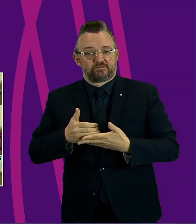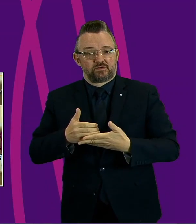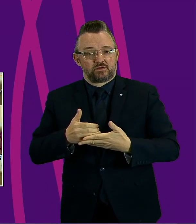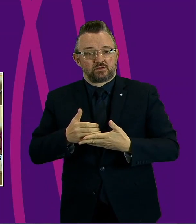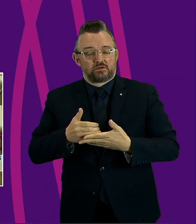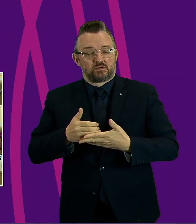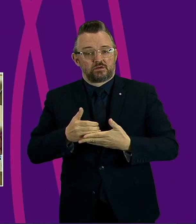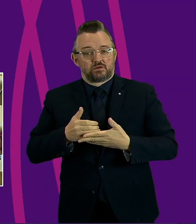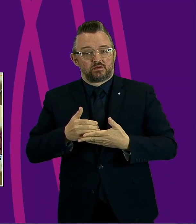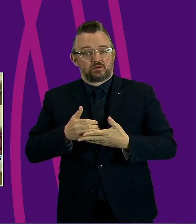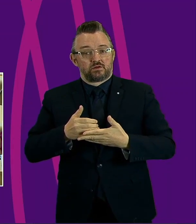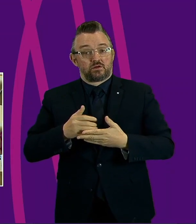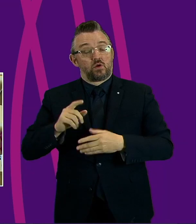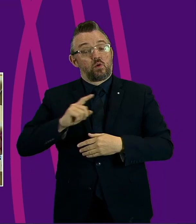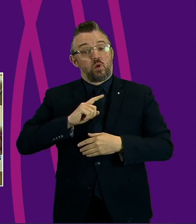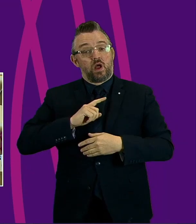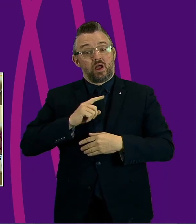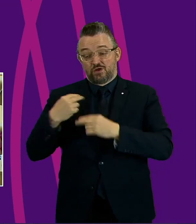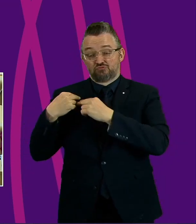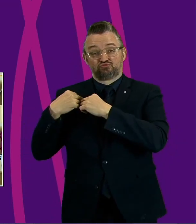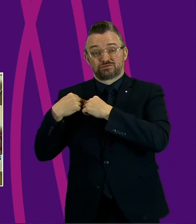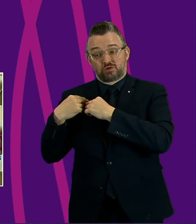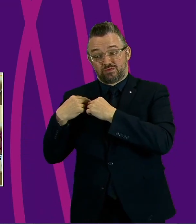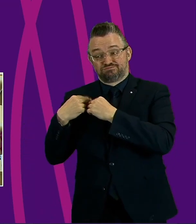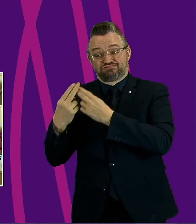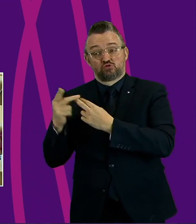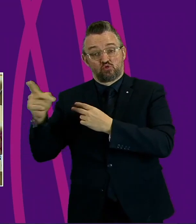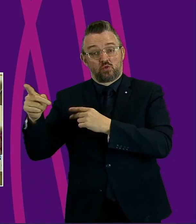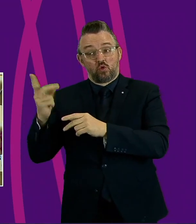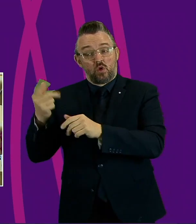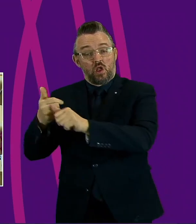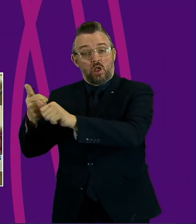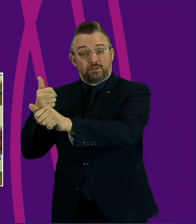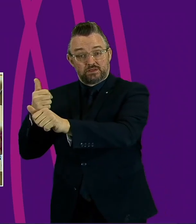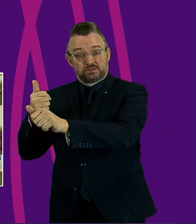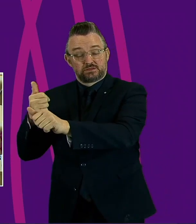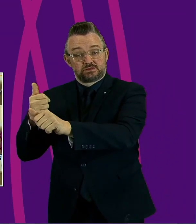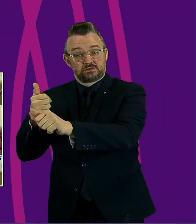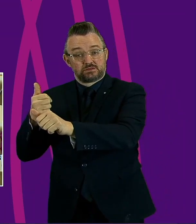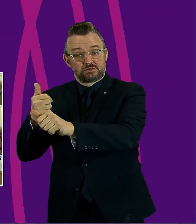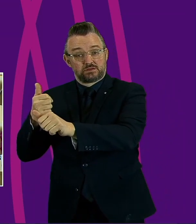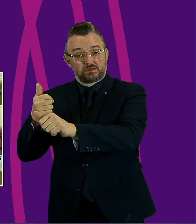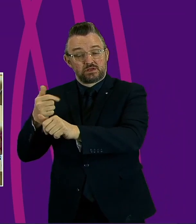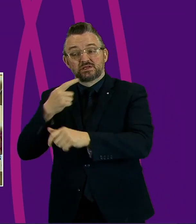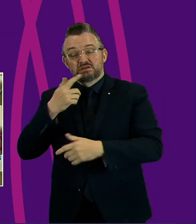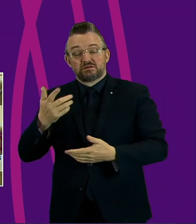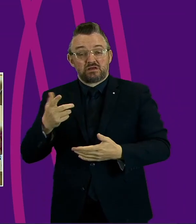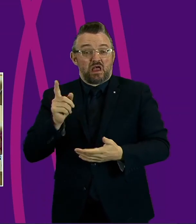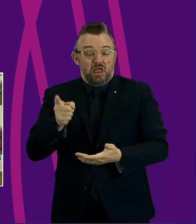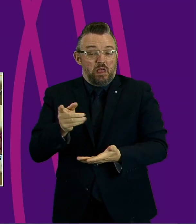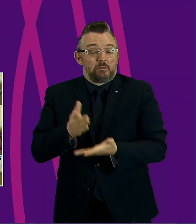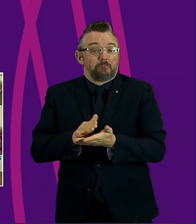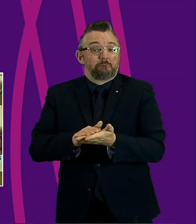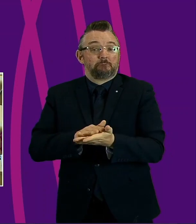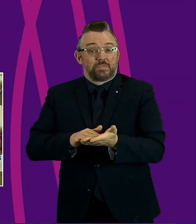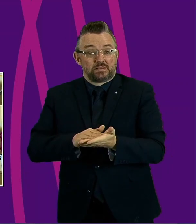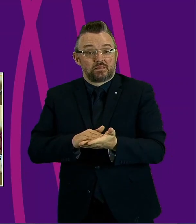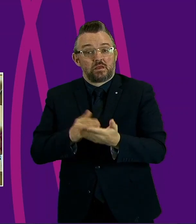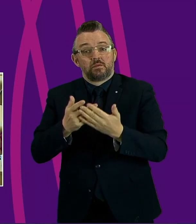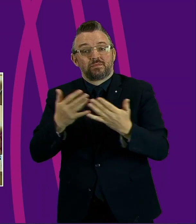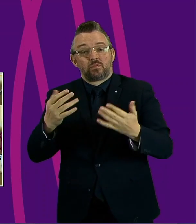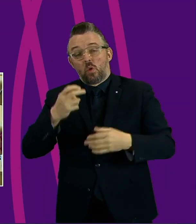that leaving the provision of care up to providers, I quote again, almost certainly means many